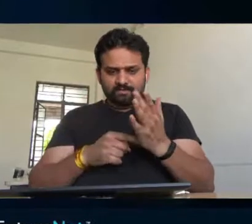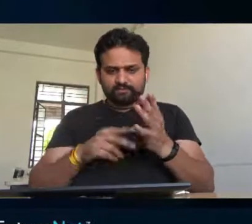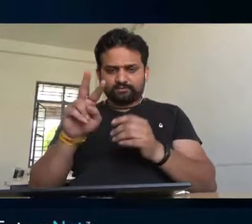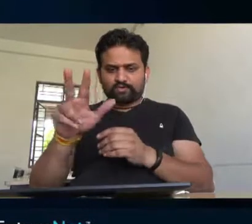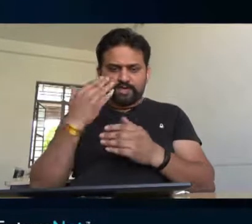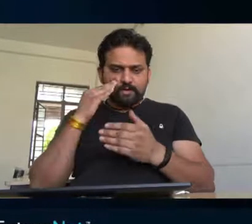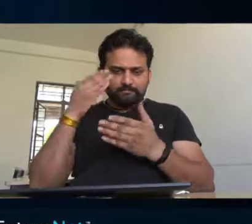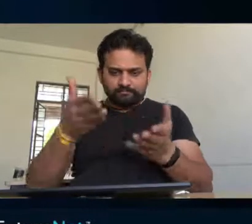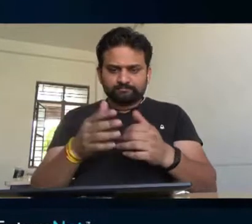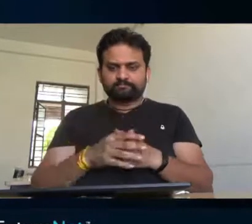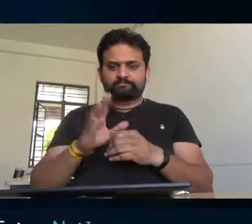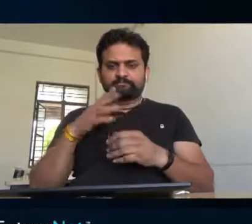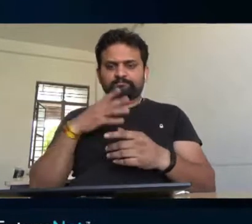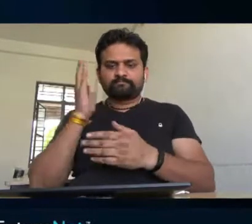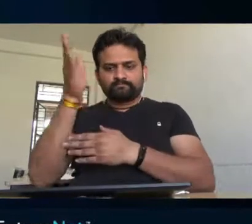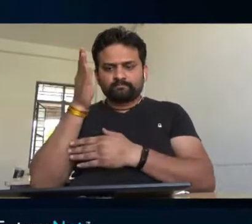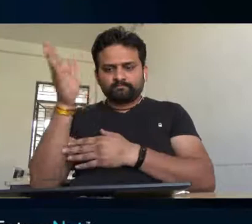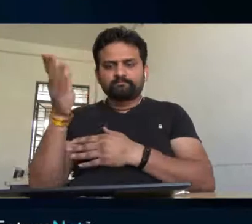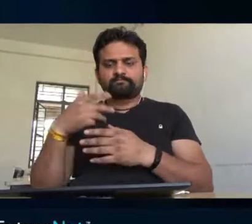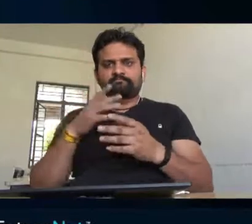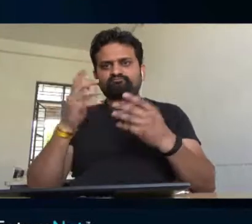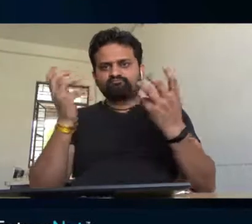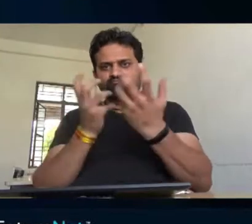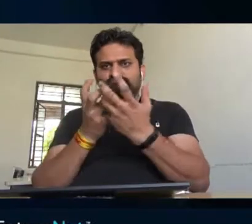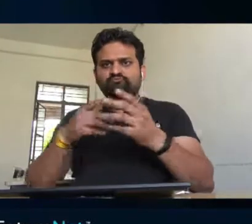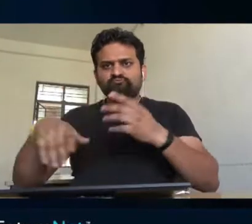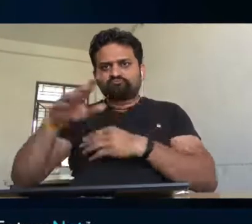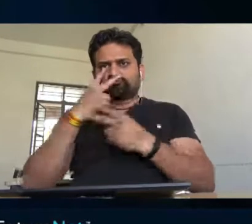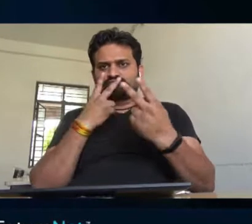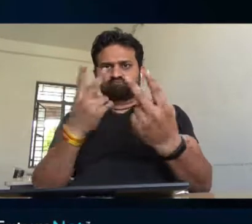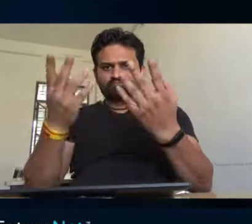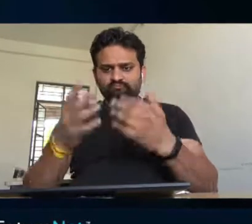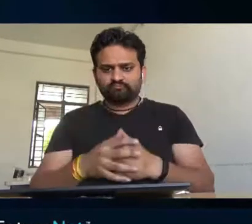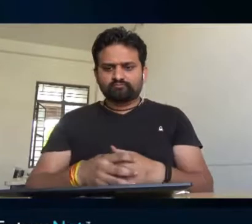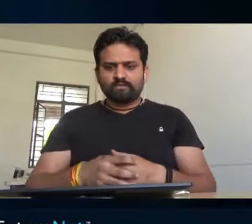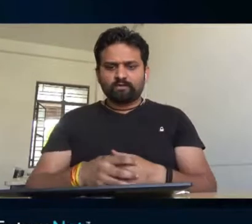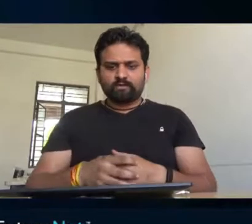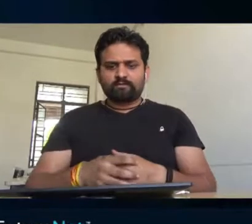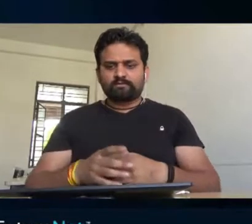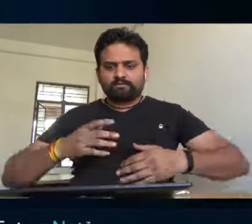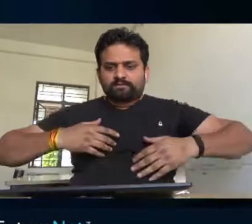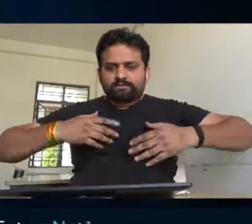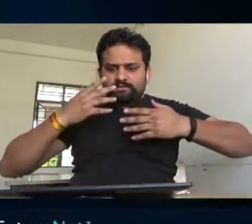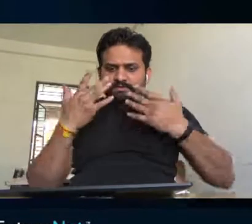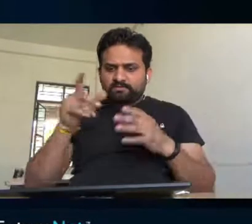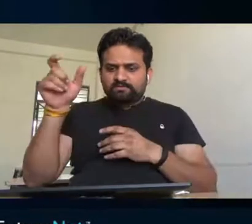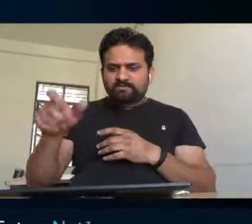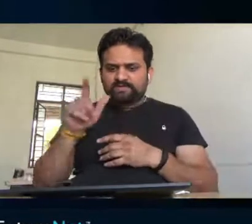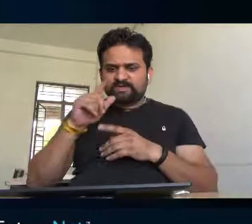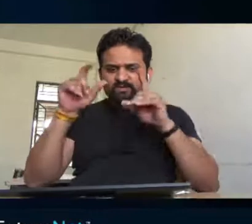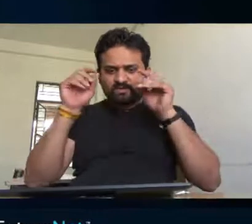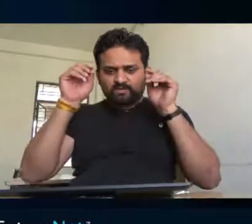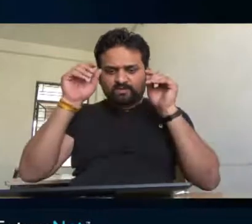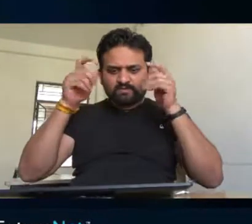these 3 events. Yes, 24 it will be Ljubljana, 26 Belgrade, and then